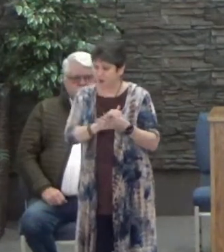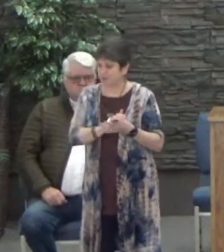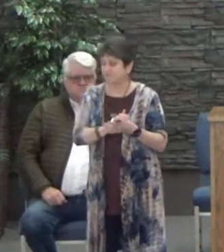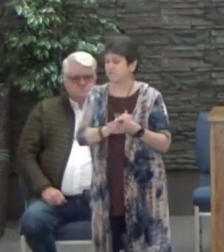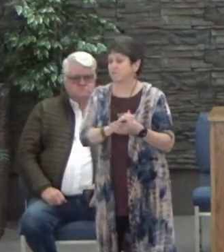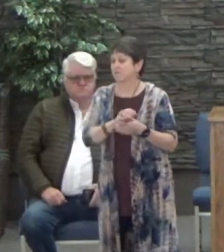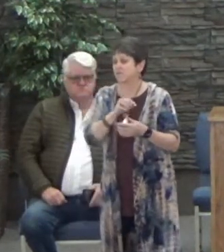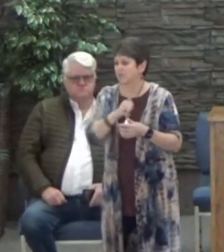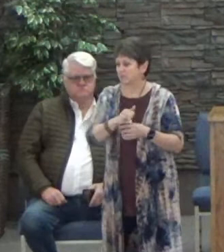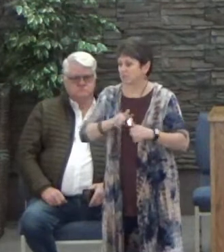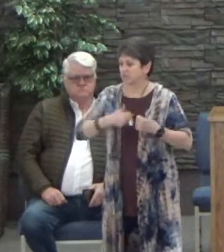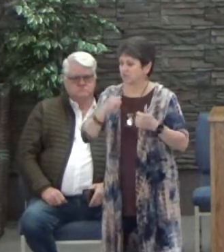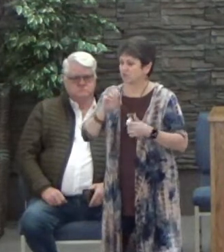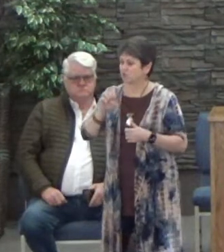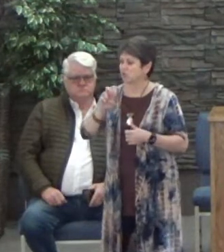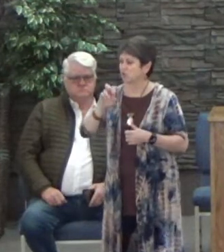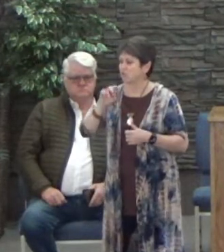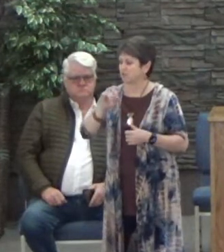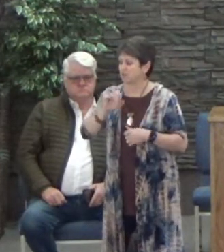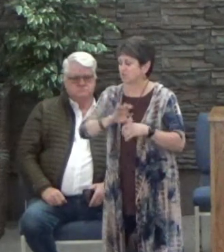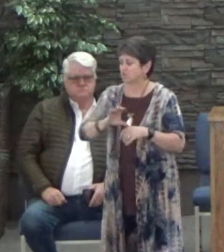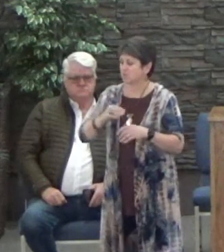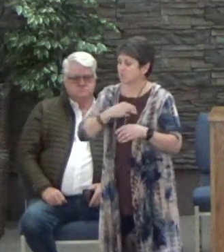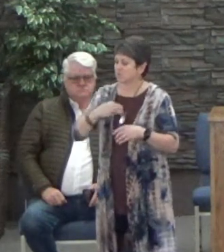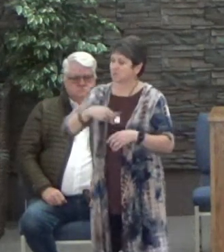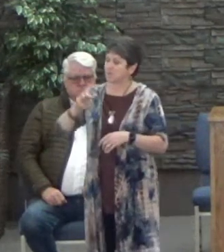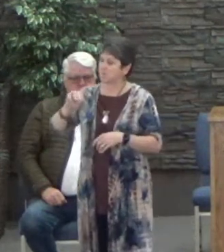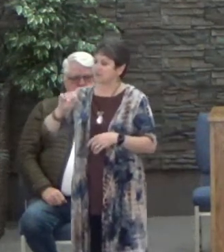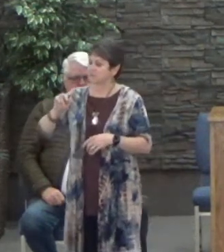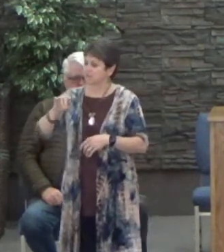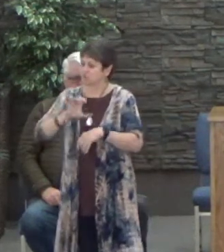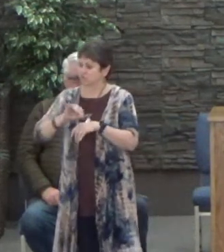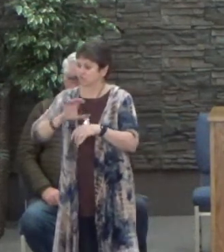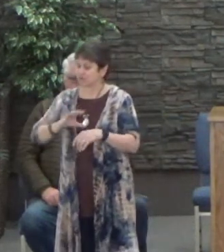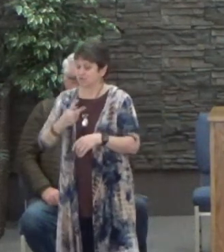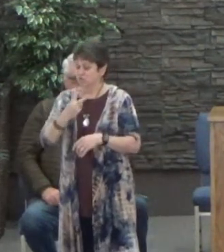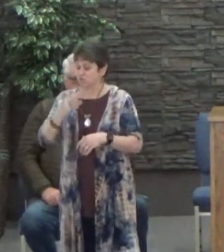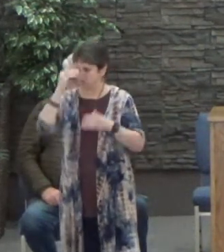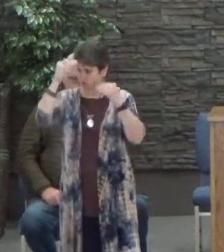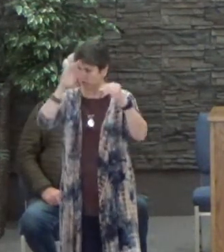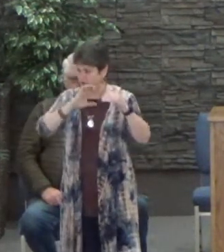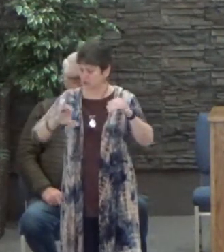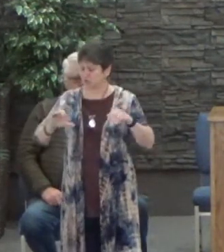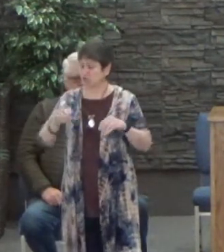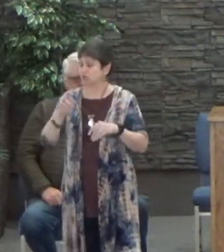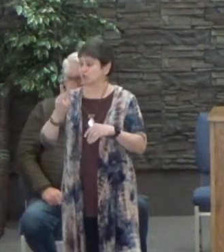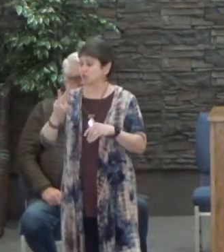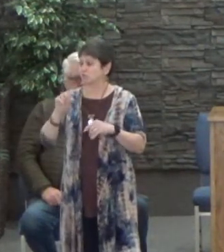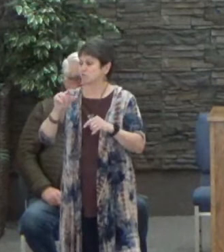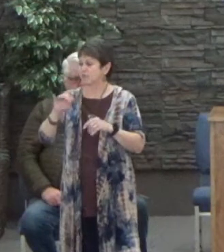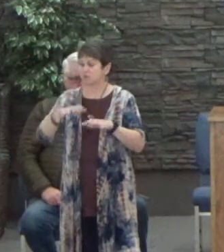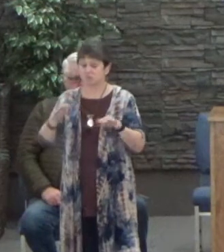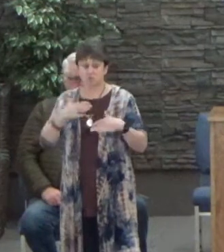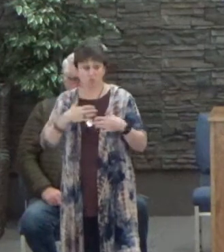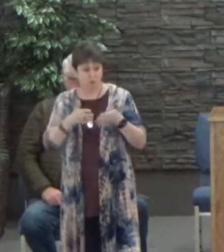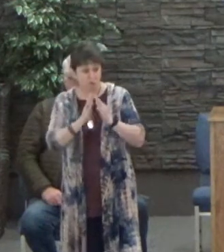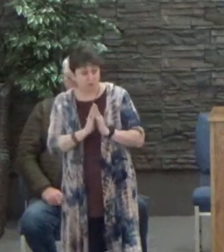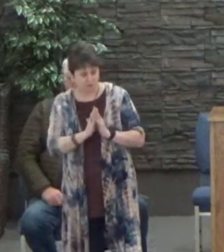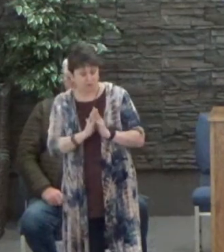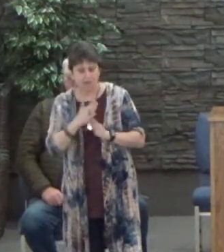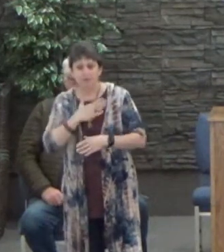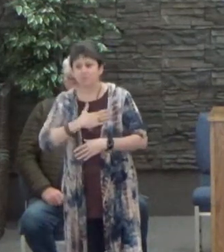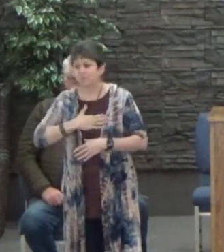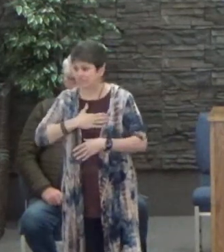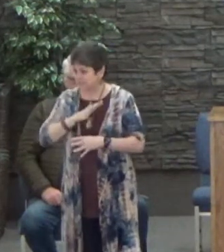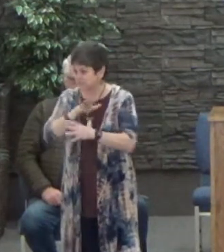Irving, Texas. Members of the Mansfield Church of Christ, they have two grown children and two grandchildren. So my request is,